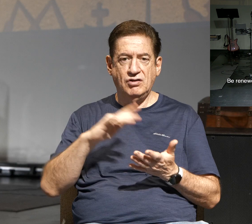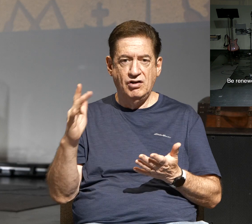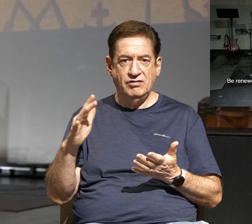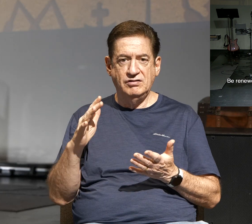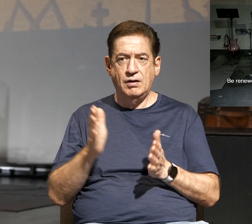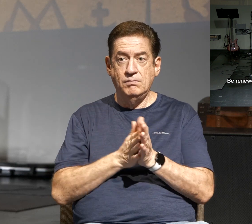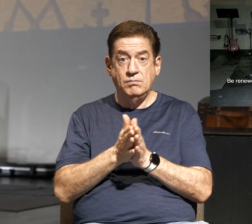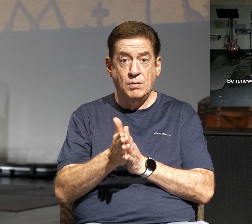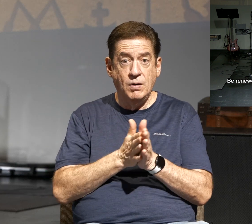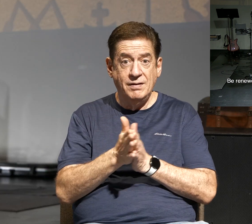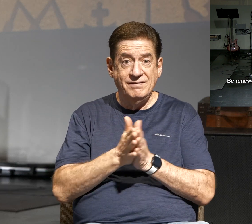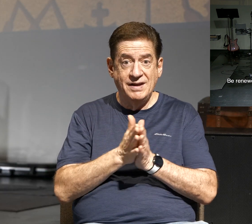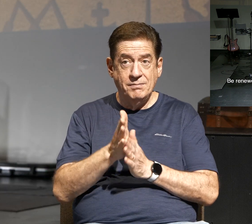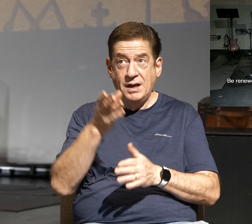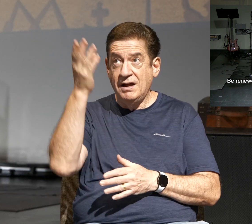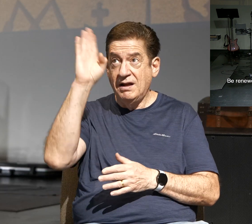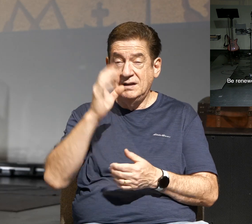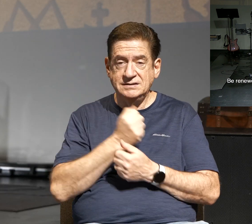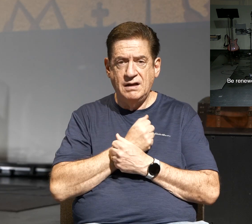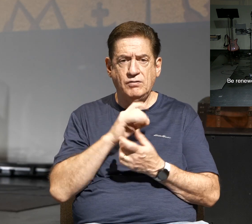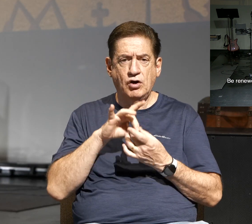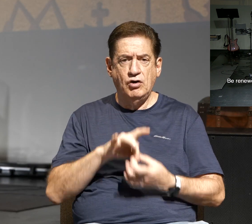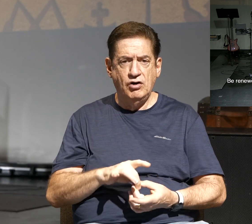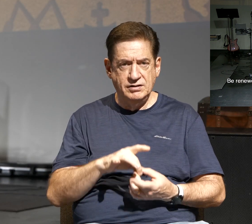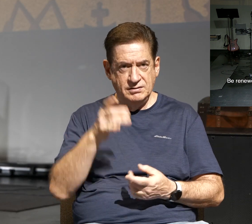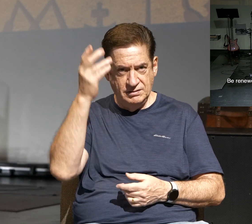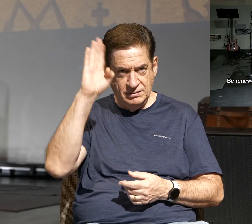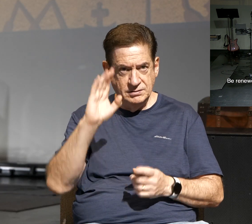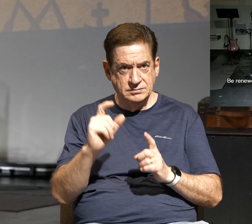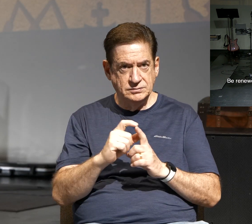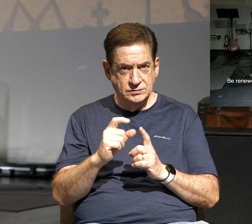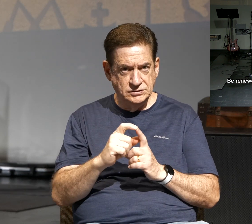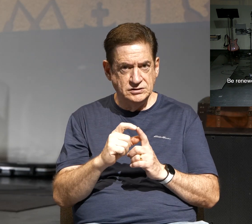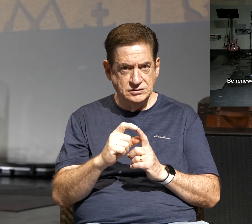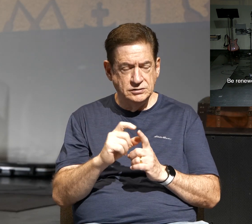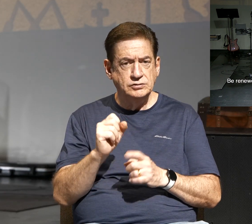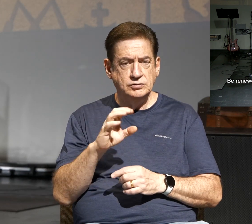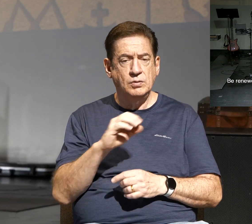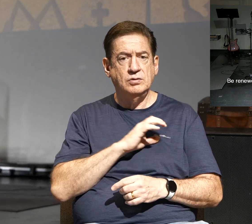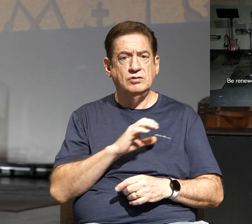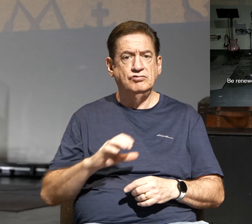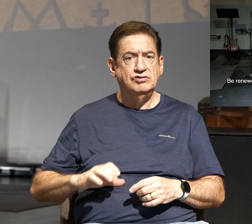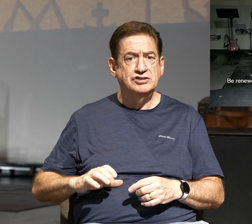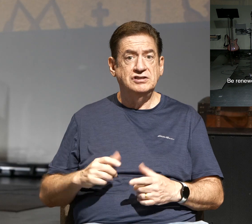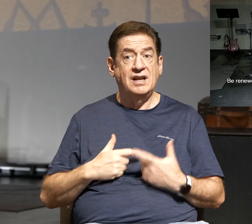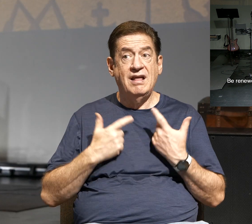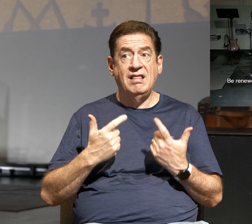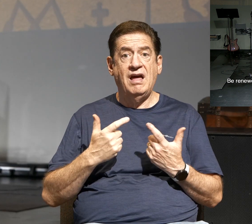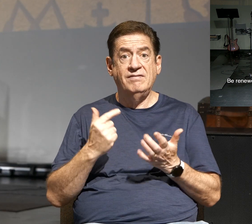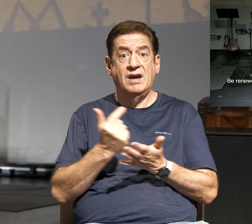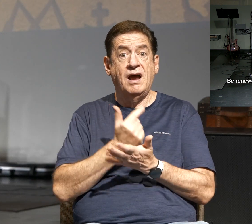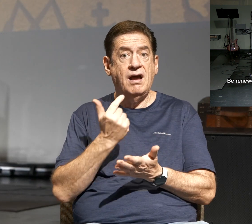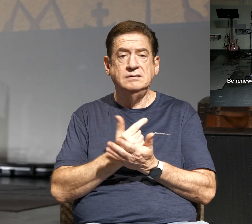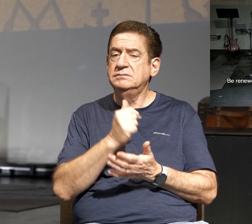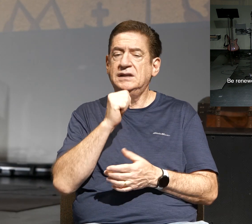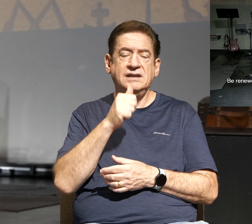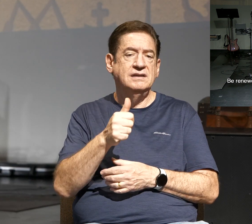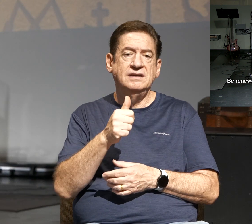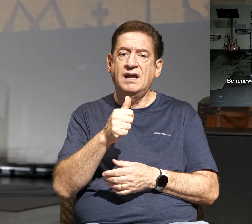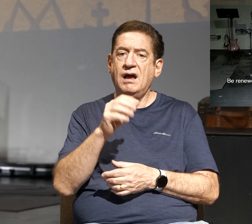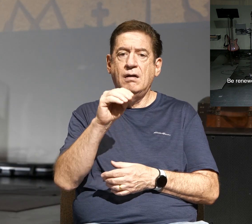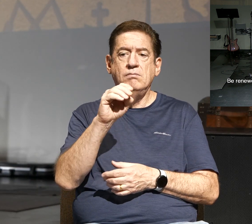love, according to God's word. So the Christian life, the gospel, is not a